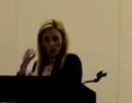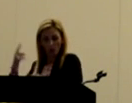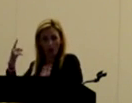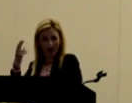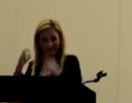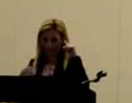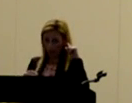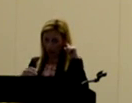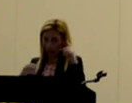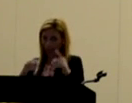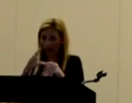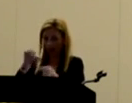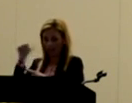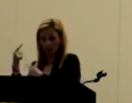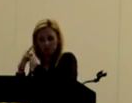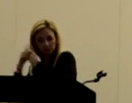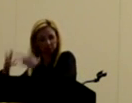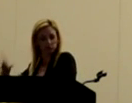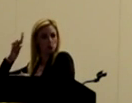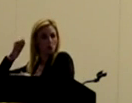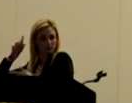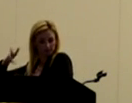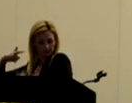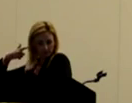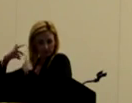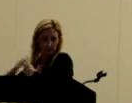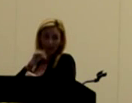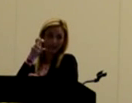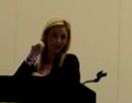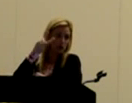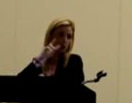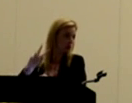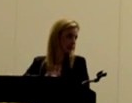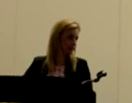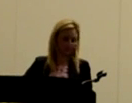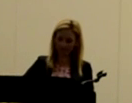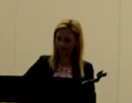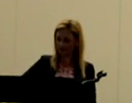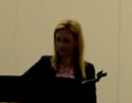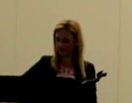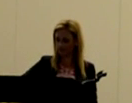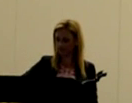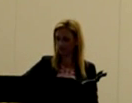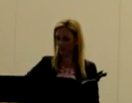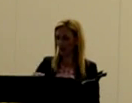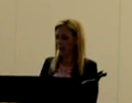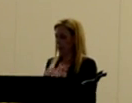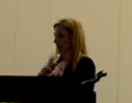ear, and only 20% remained in the other ear, and I wasn't yet even 2 years old.